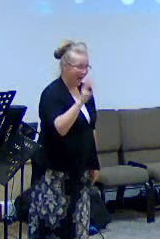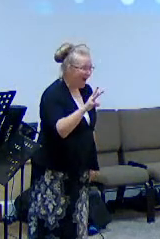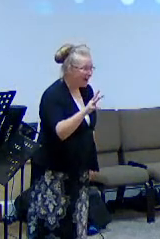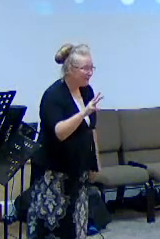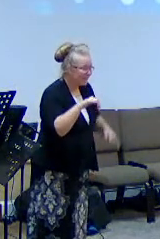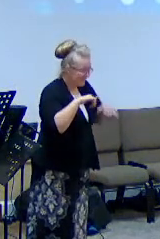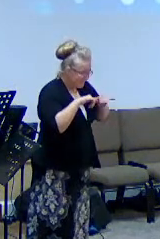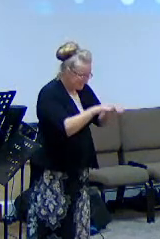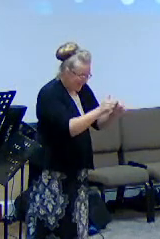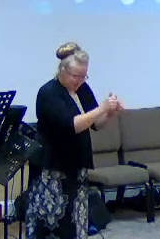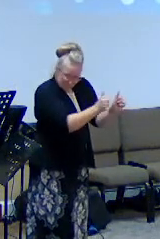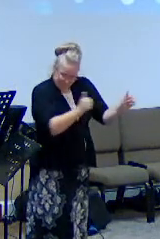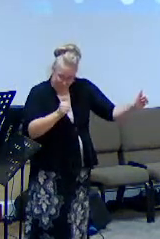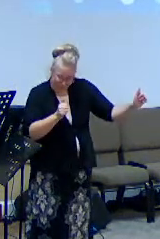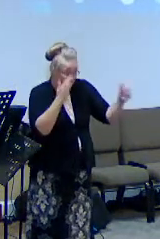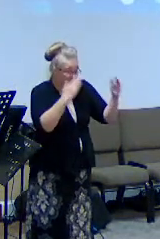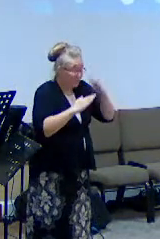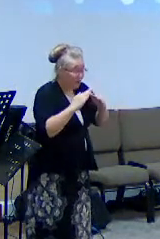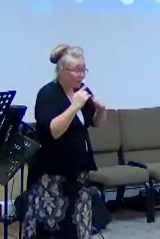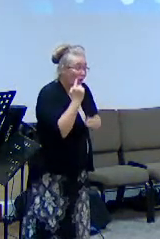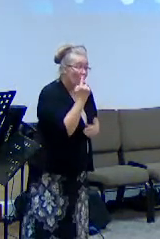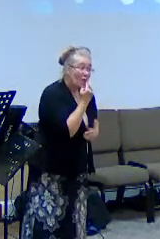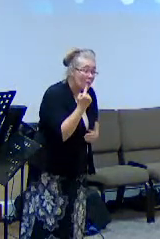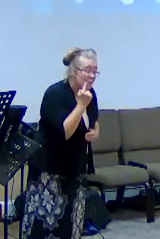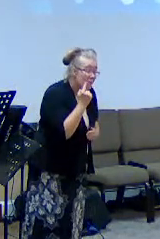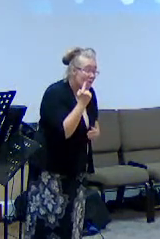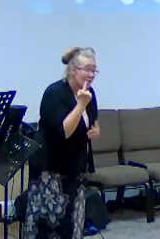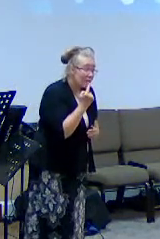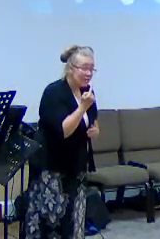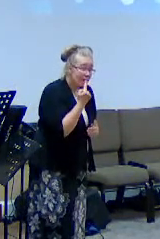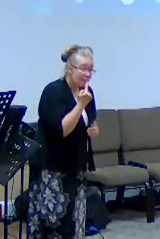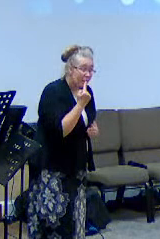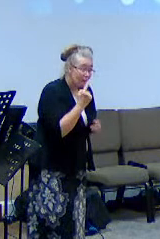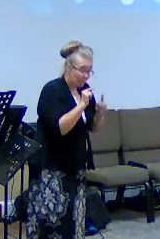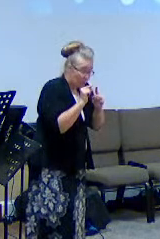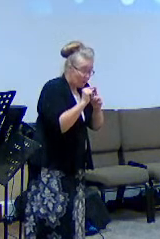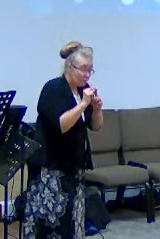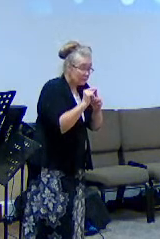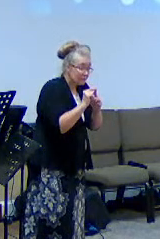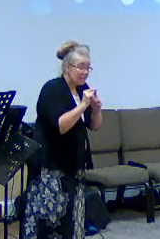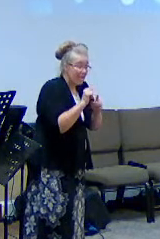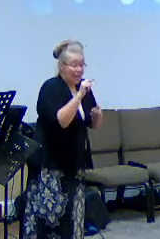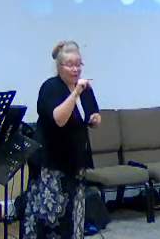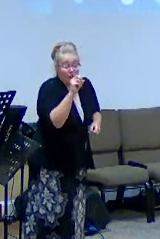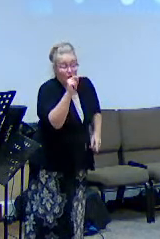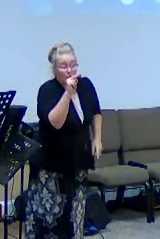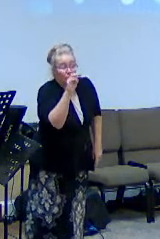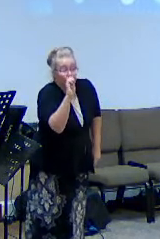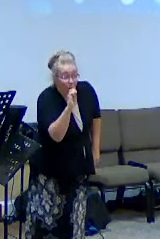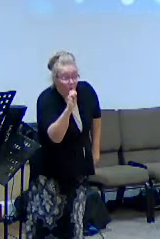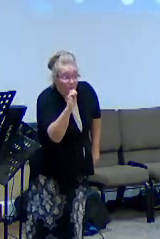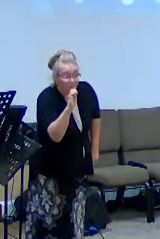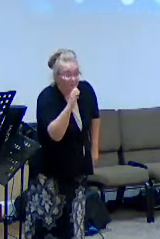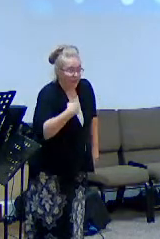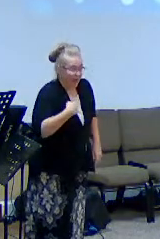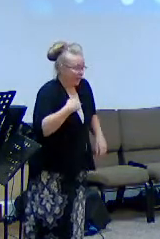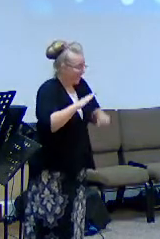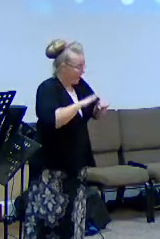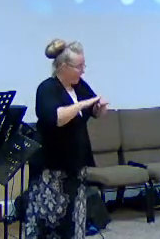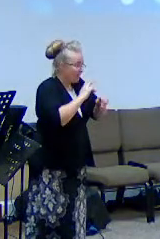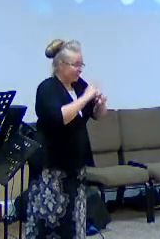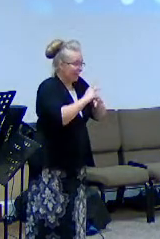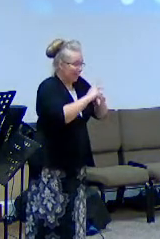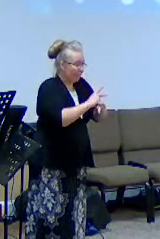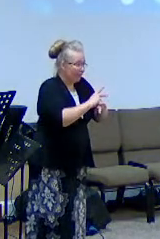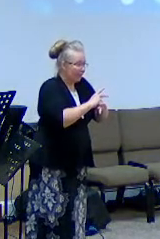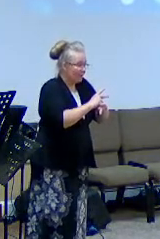out of trouble, know how to keep your mouth, your words, and your tone intact. Even when I'm preaching, I've got to make sure I do it right, because the